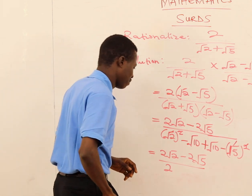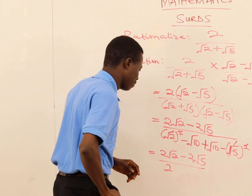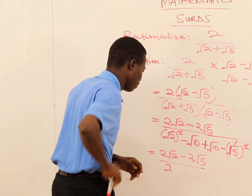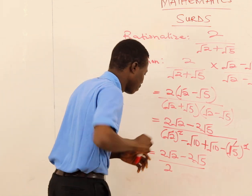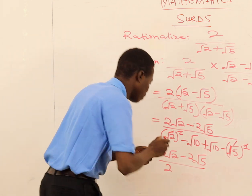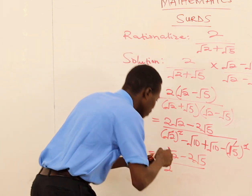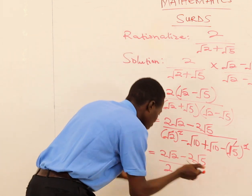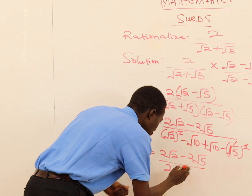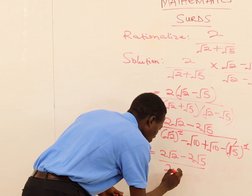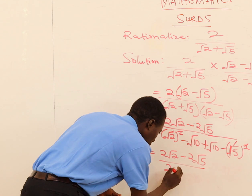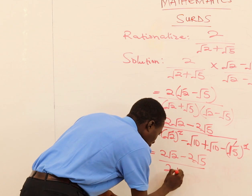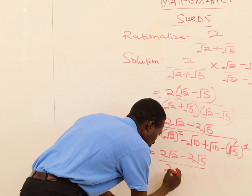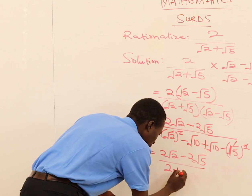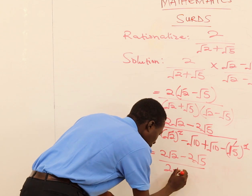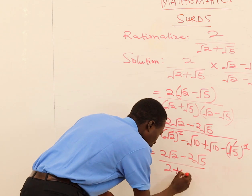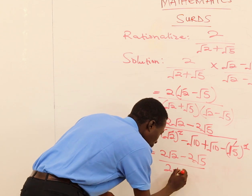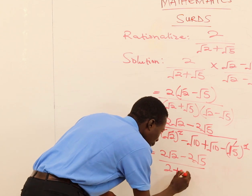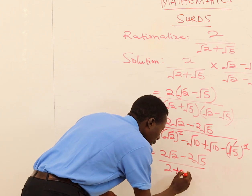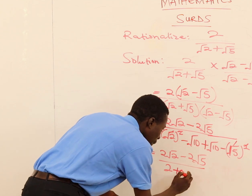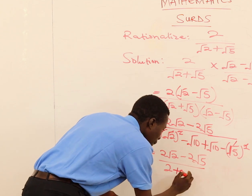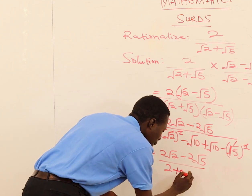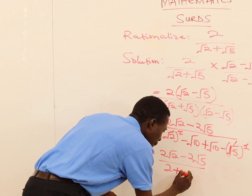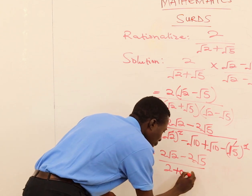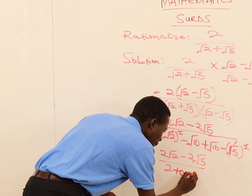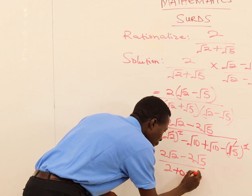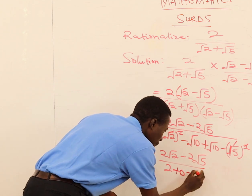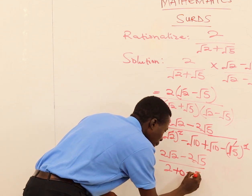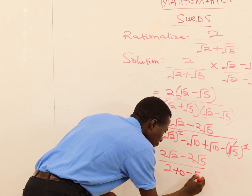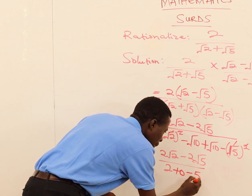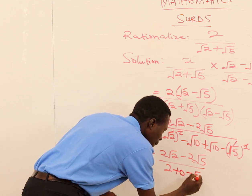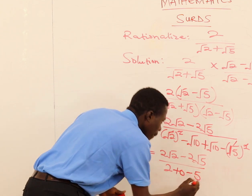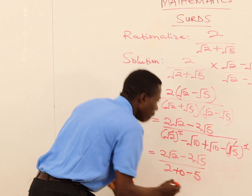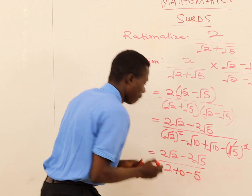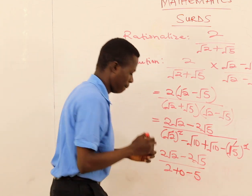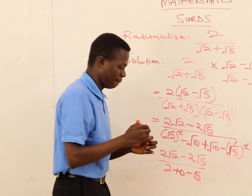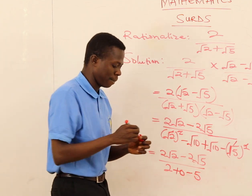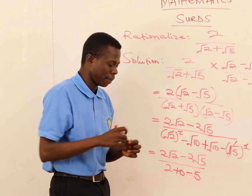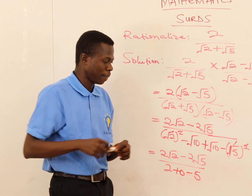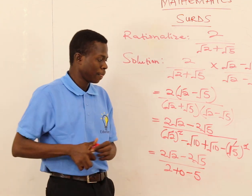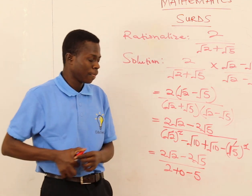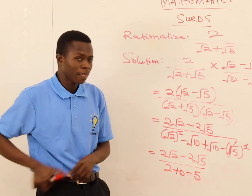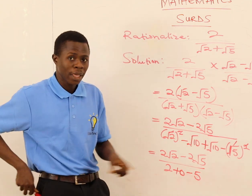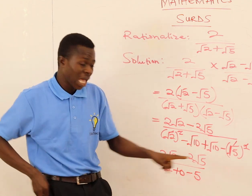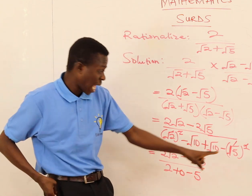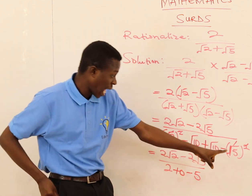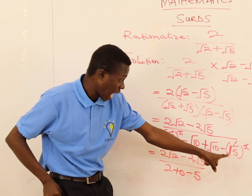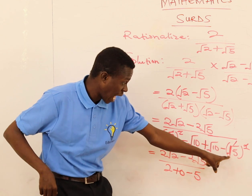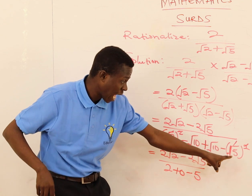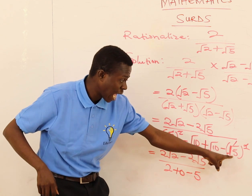0. The answer will be 0. So we are going to end up having plus 0